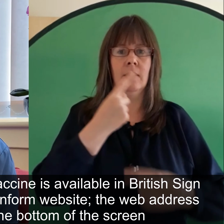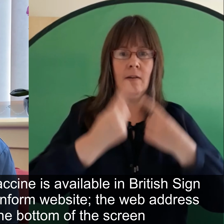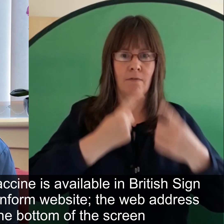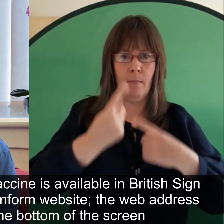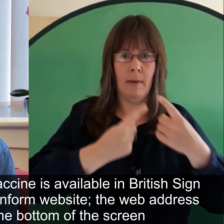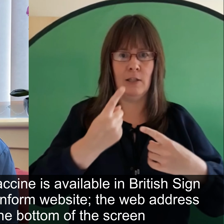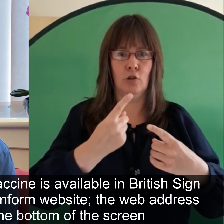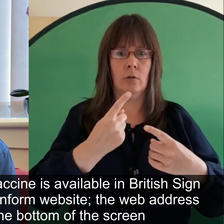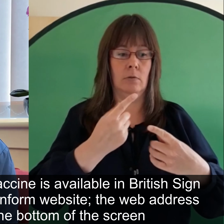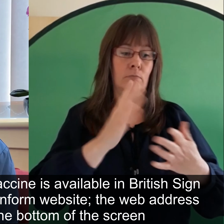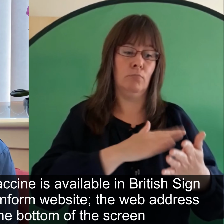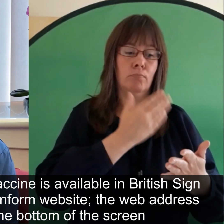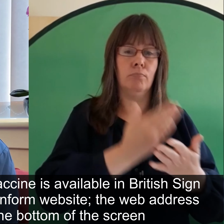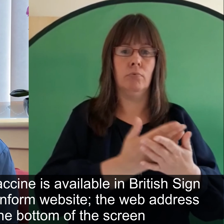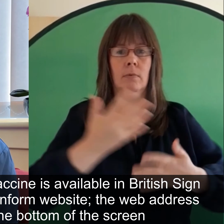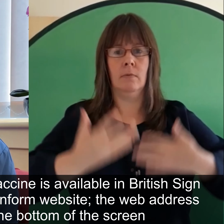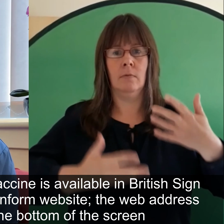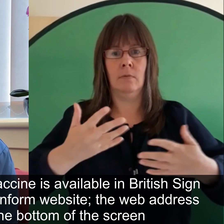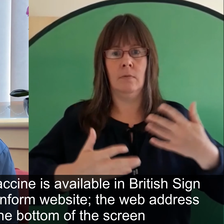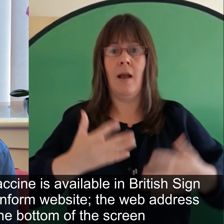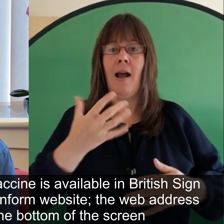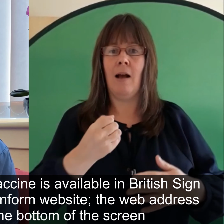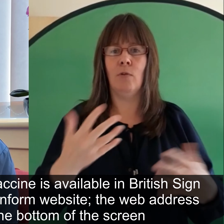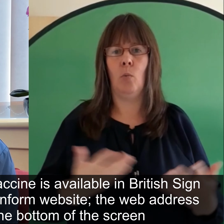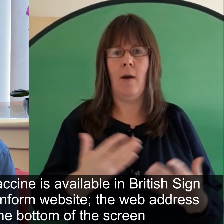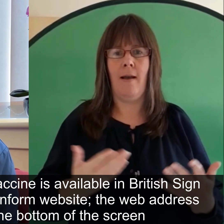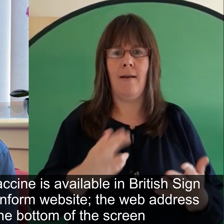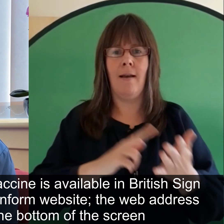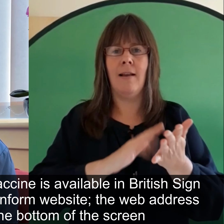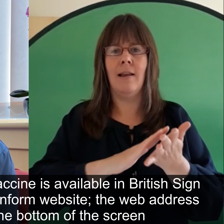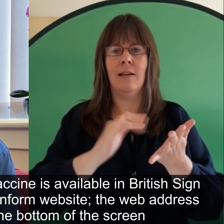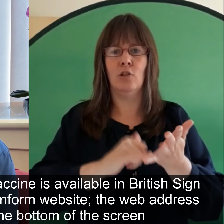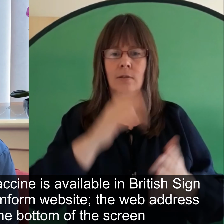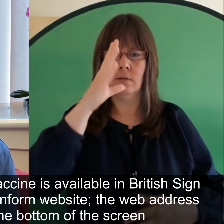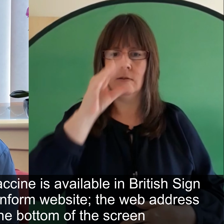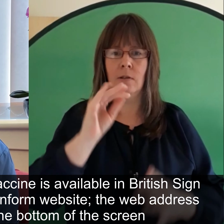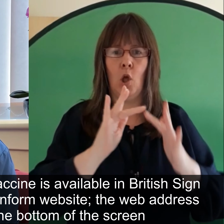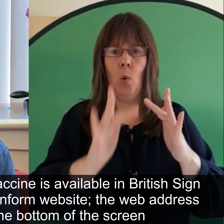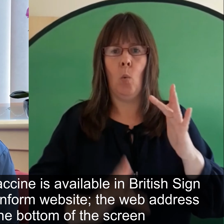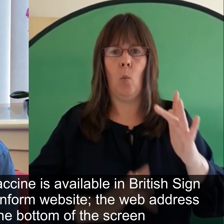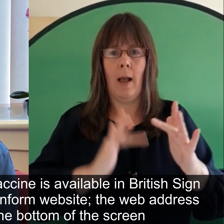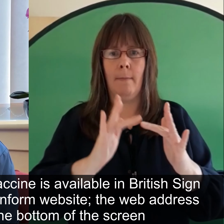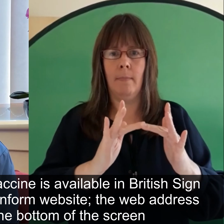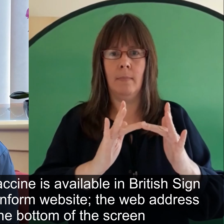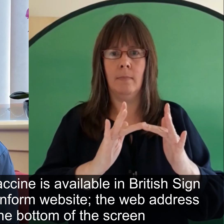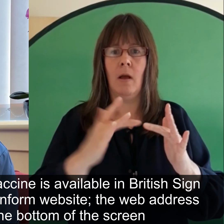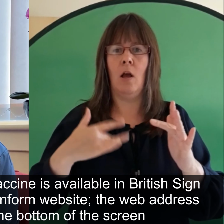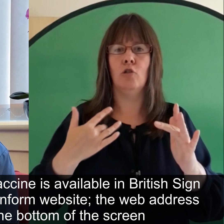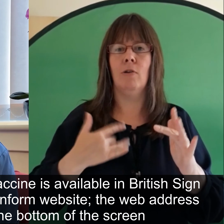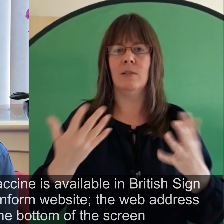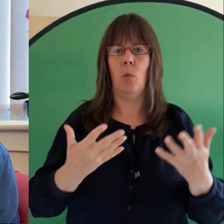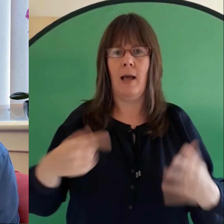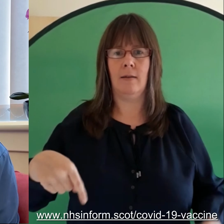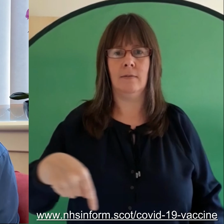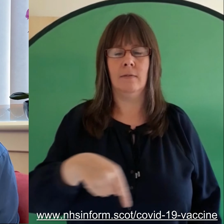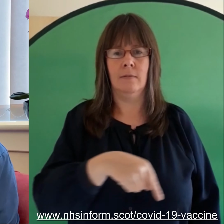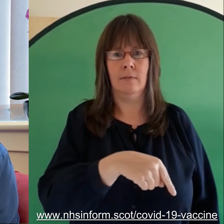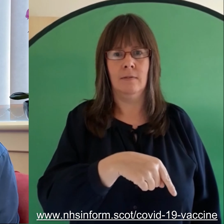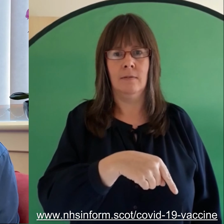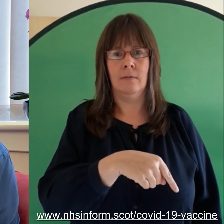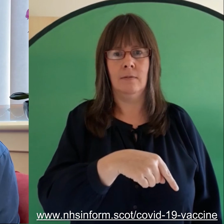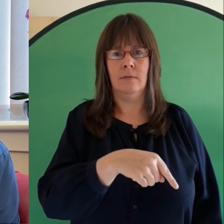is available in British Sign Language on the NHS Inform website. The web address will appear at the bottom of the screen.